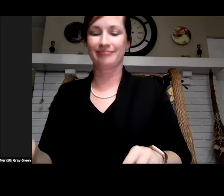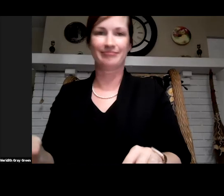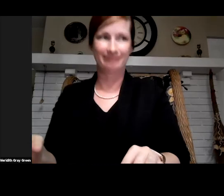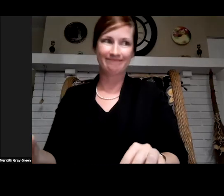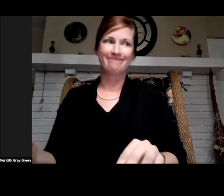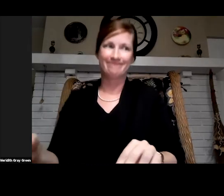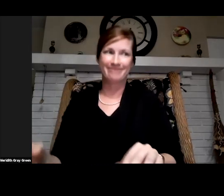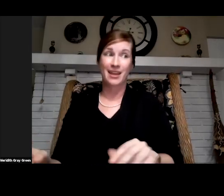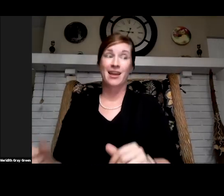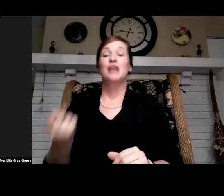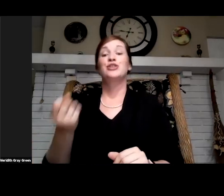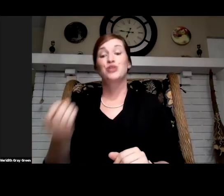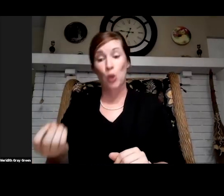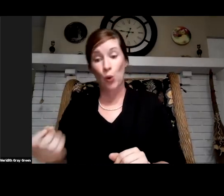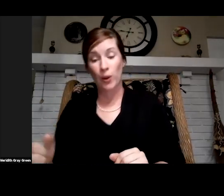it.